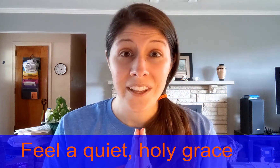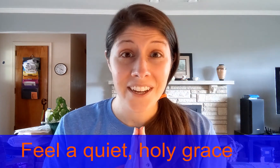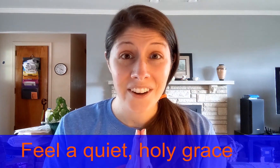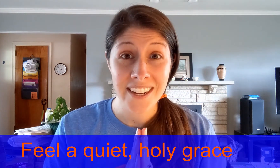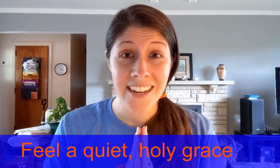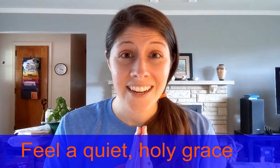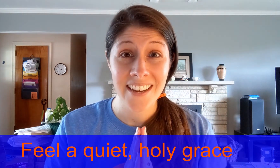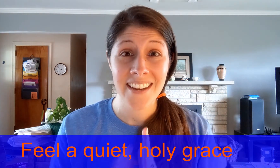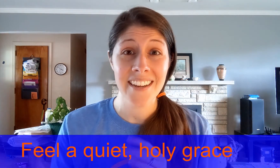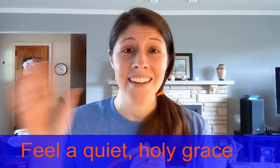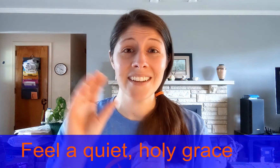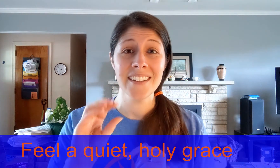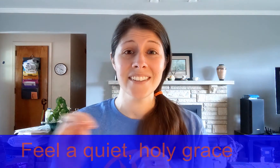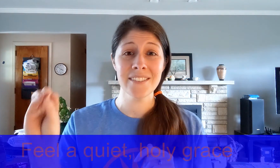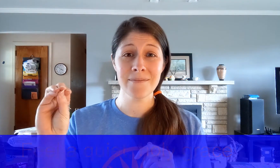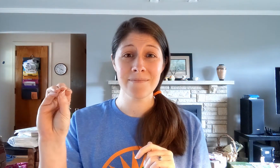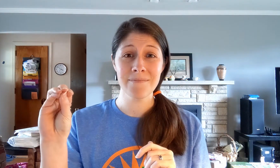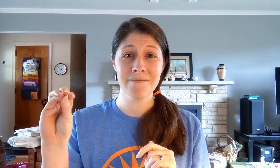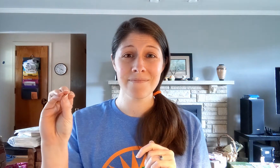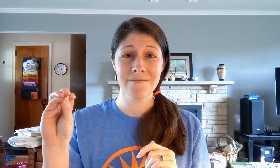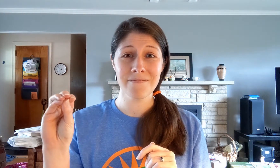holy grace.